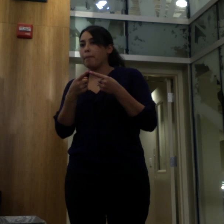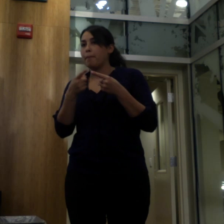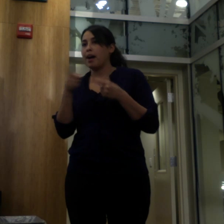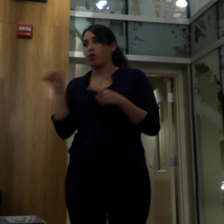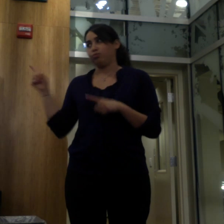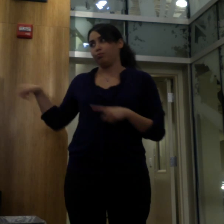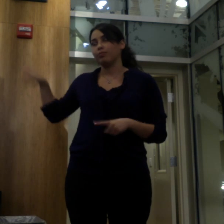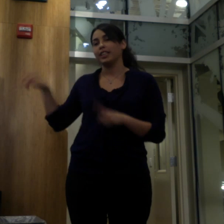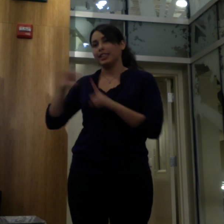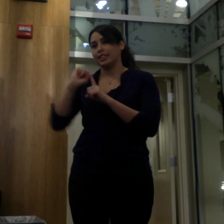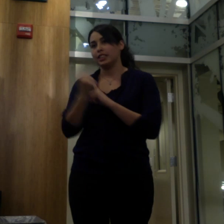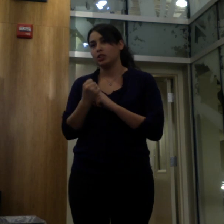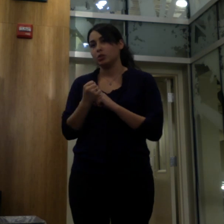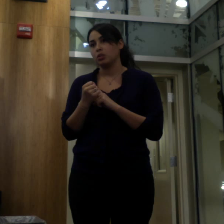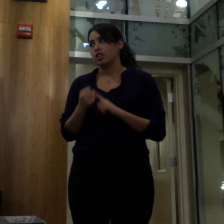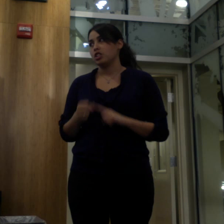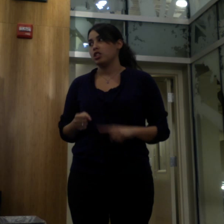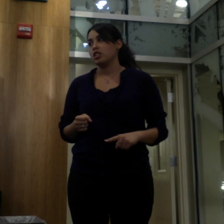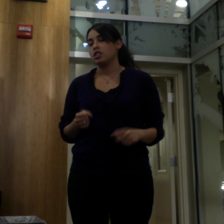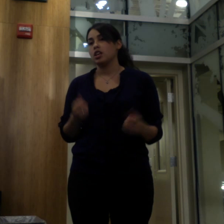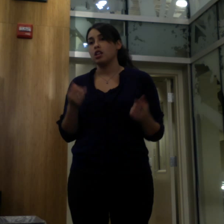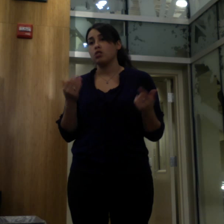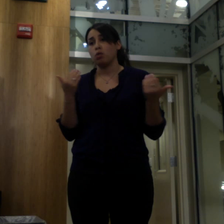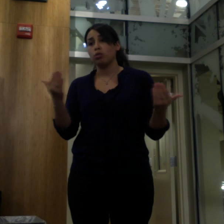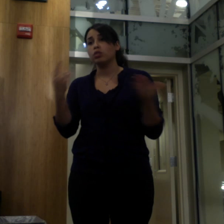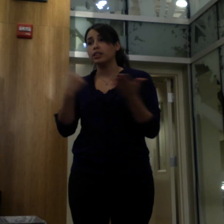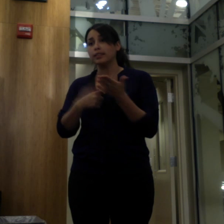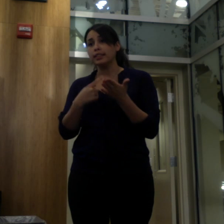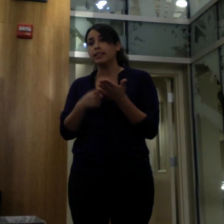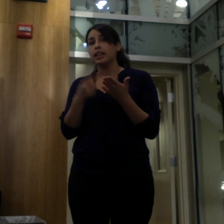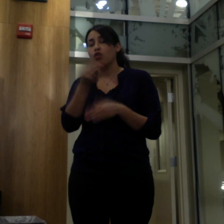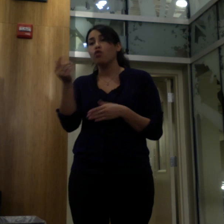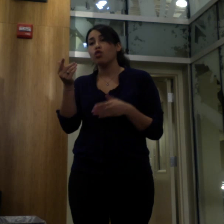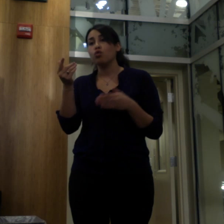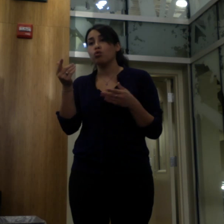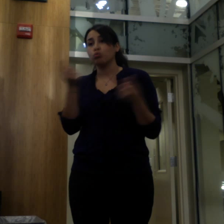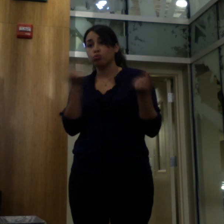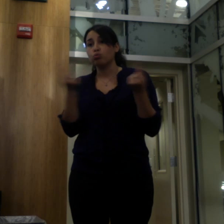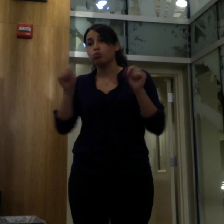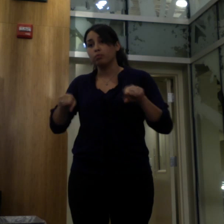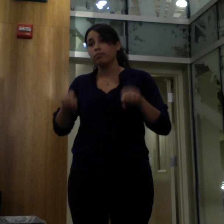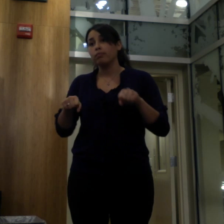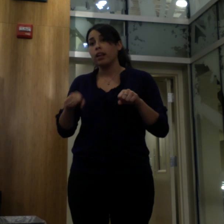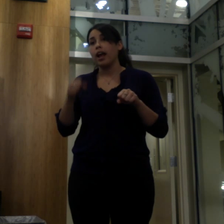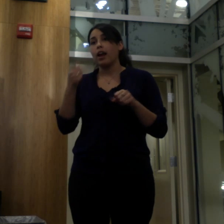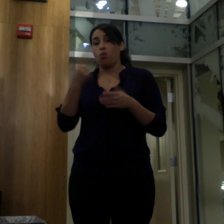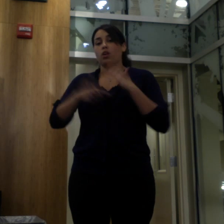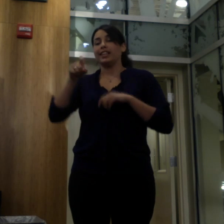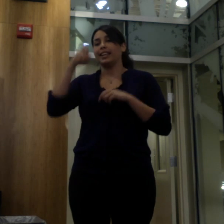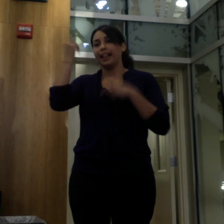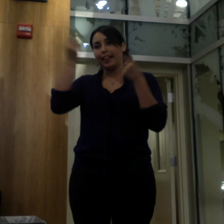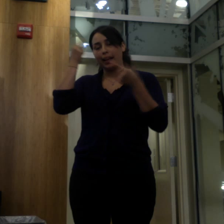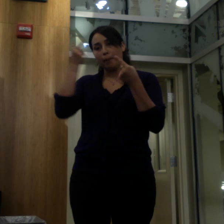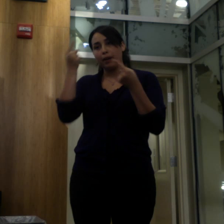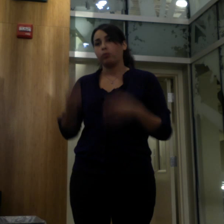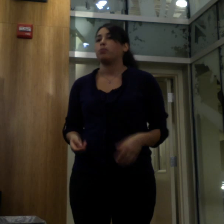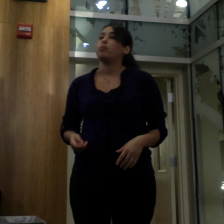situations. And let's discuss some of the things that we can do, some things to think about. Okay?